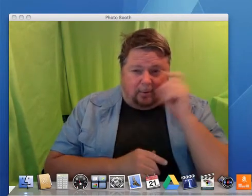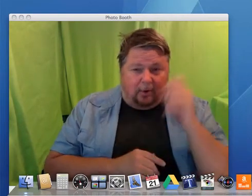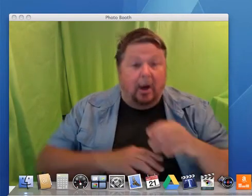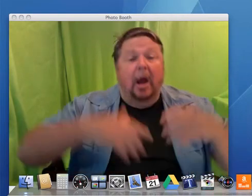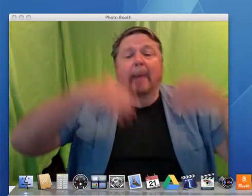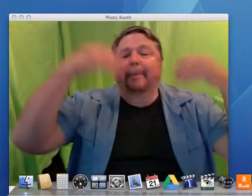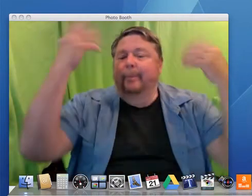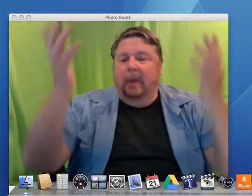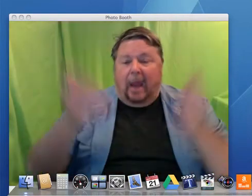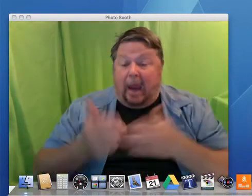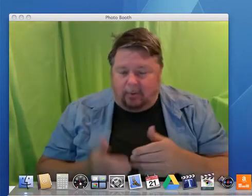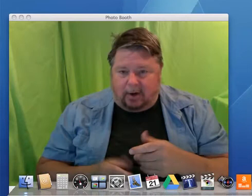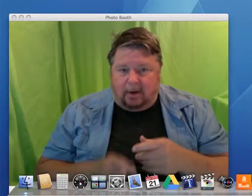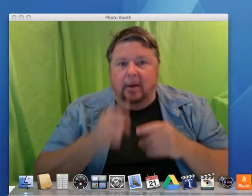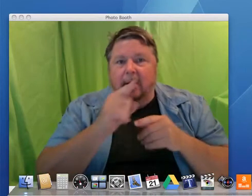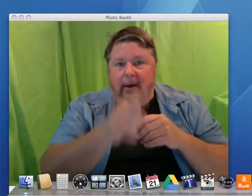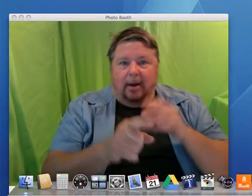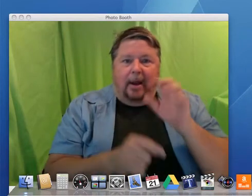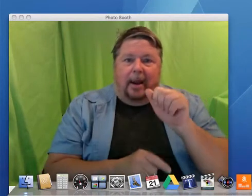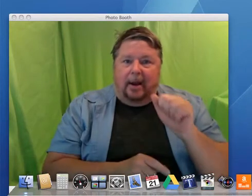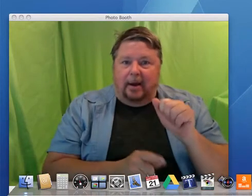summer. Anyway,